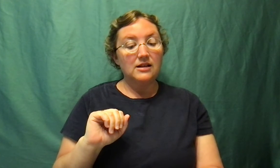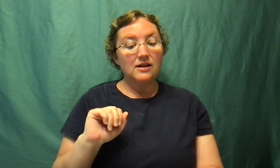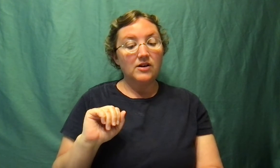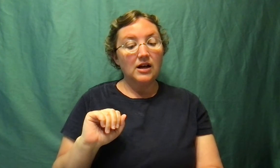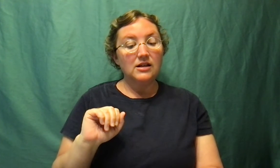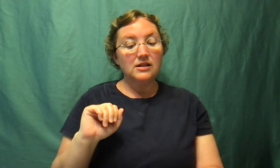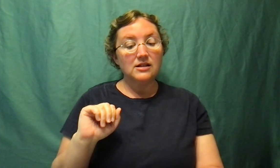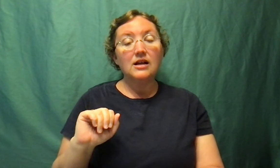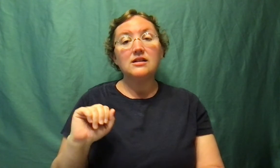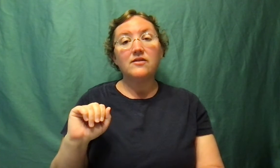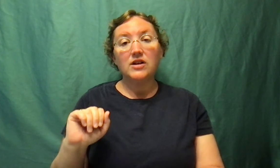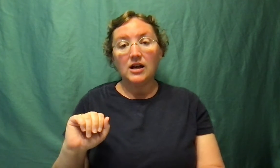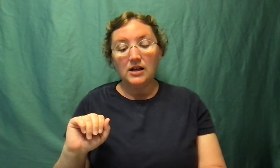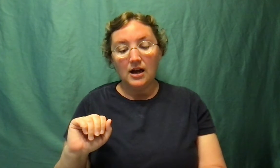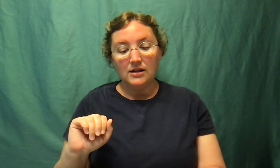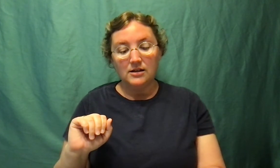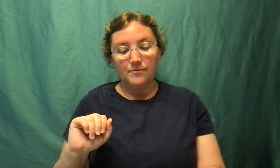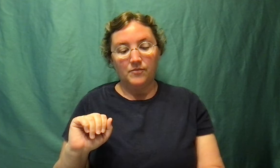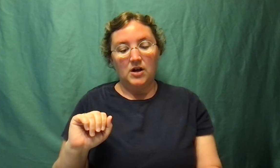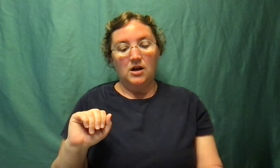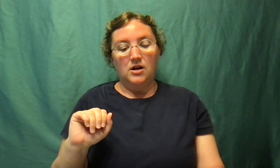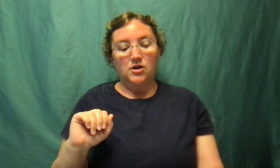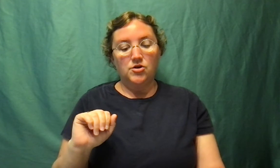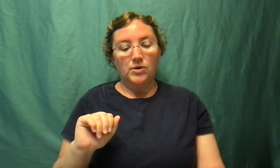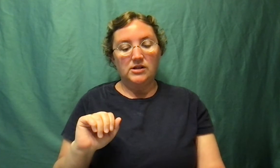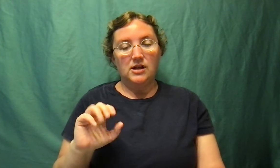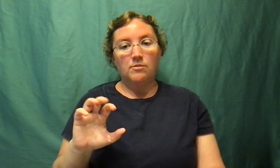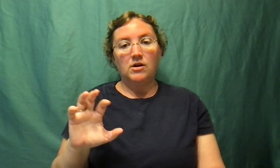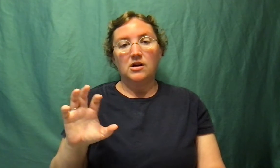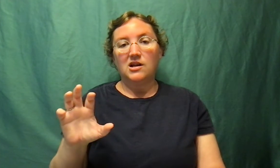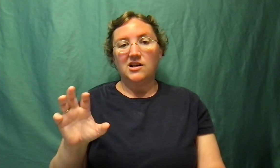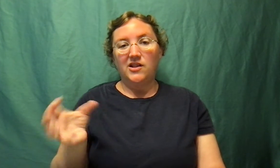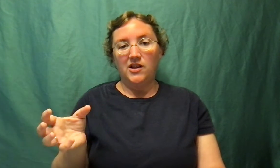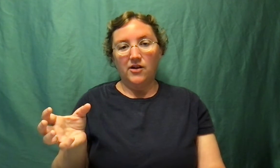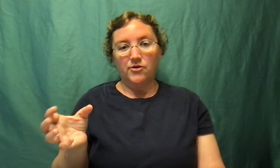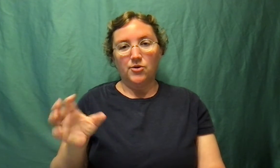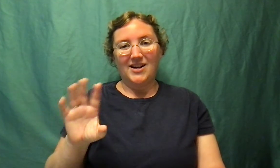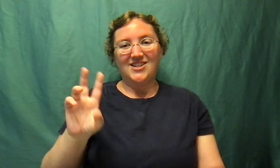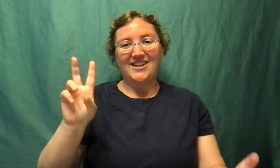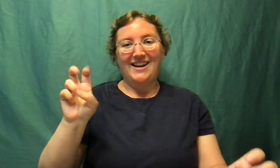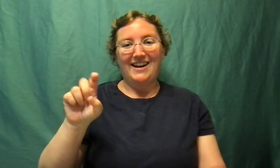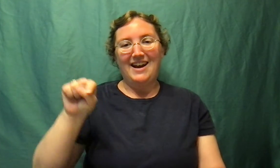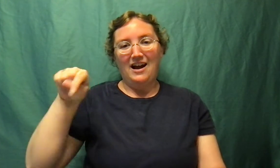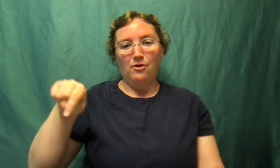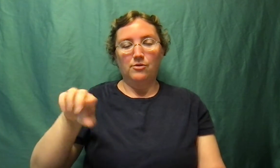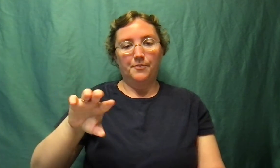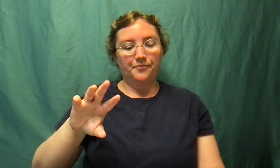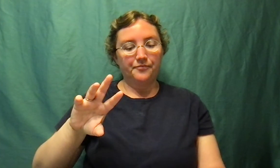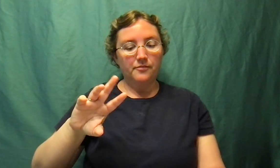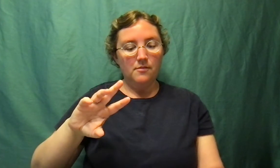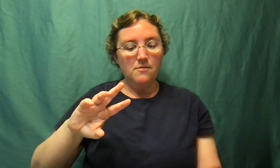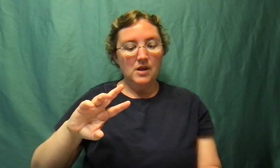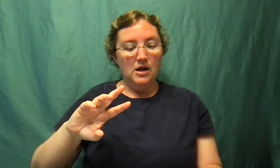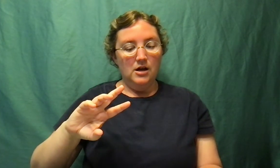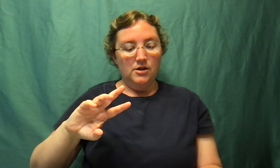87, 96, 97, 98, you twist them the other direction, down.